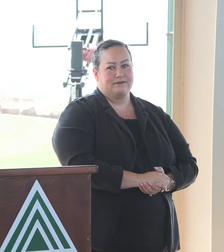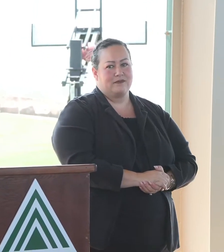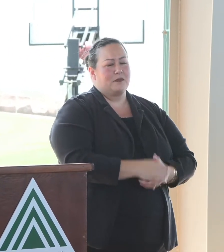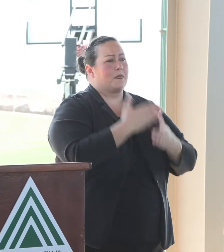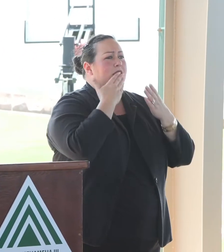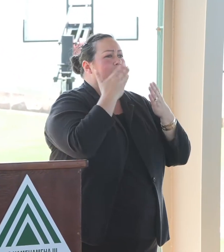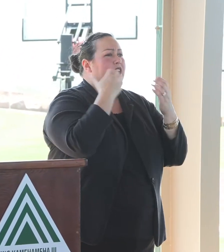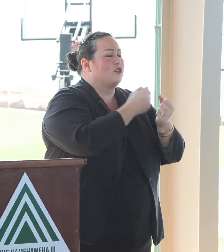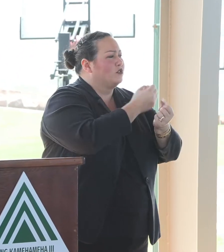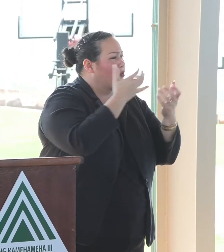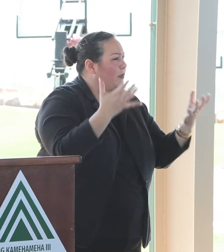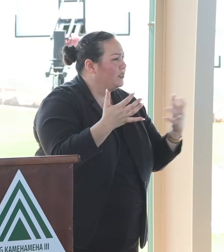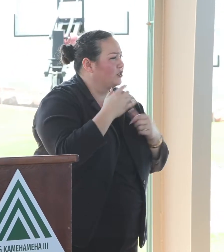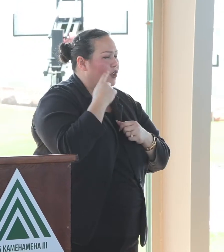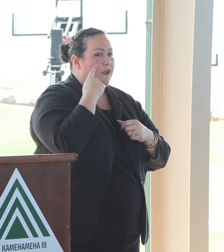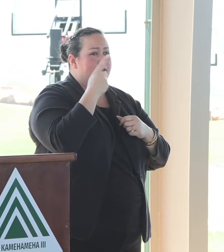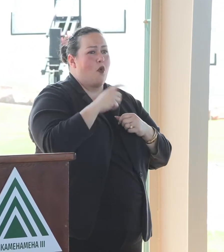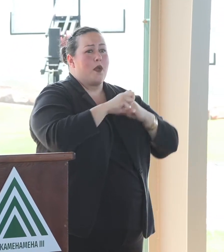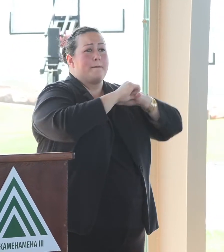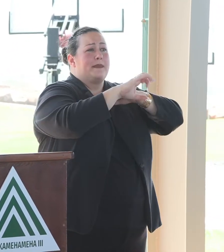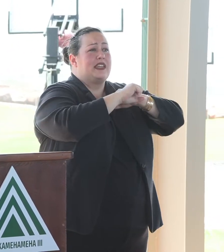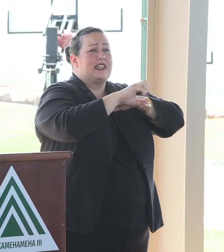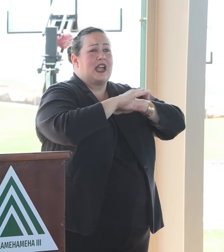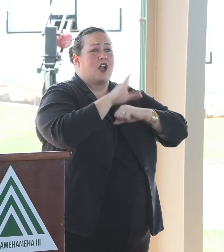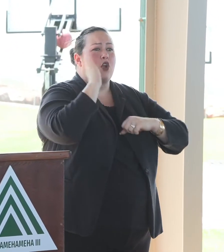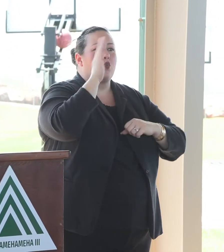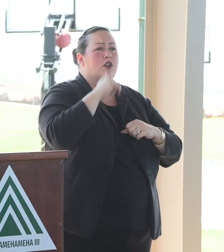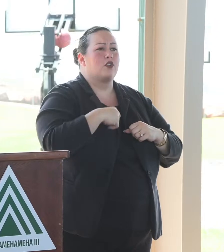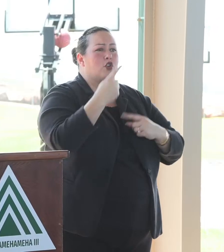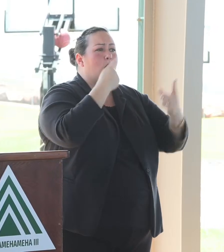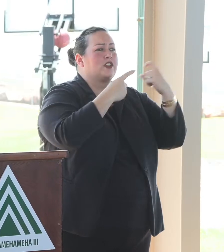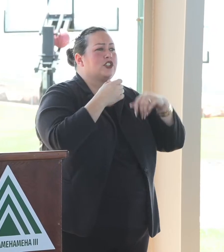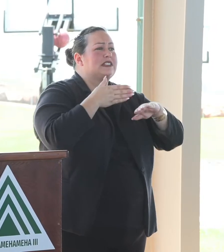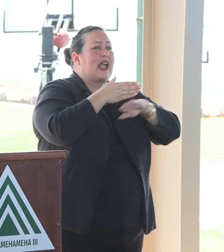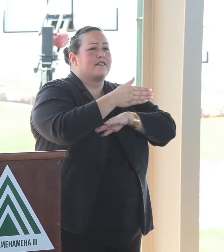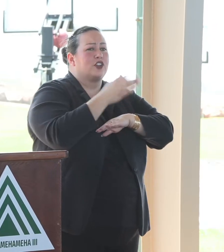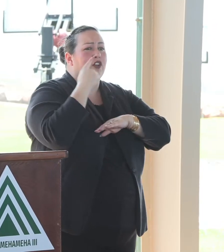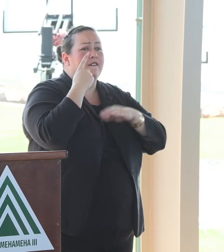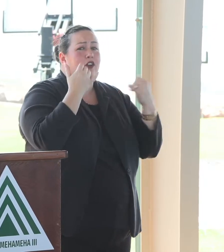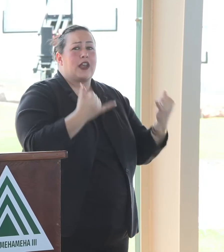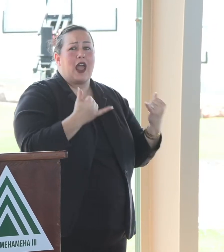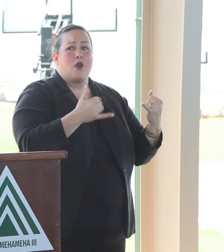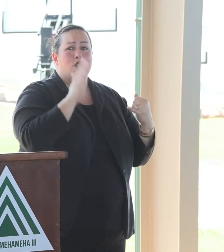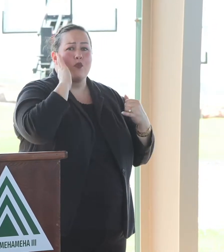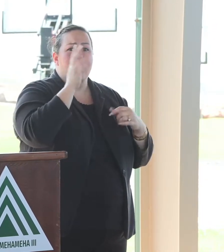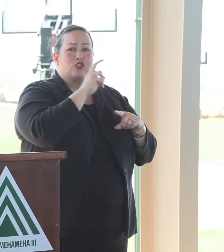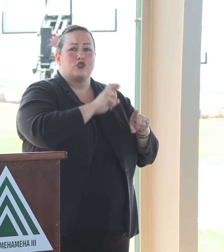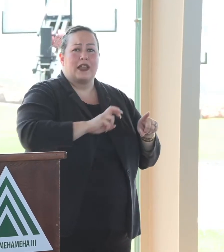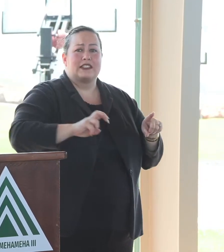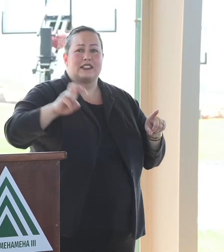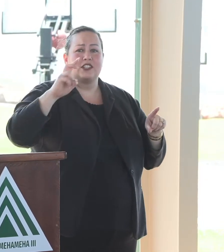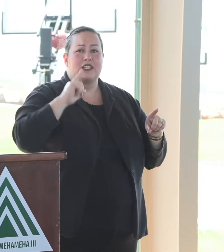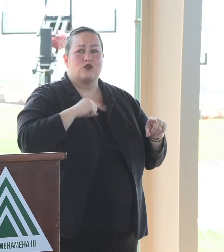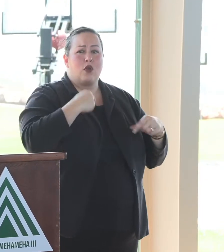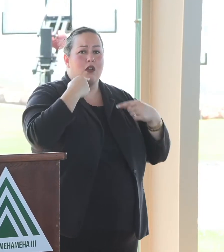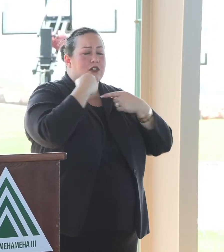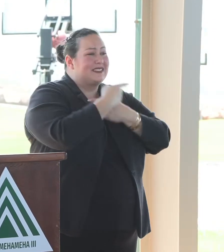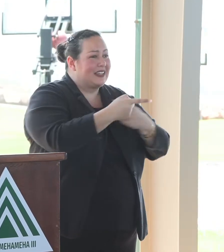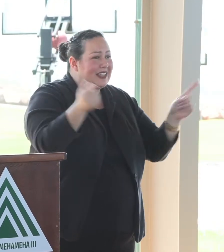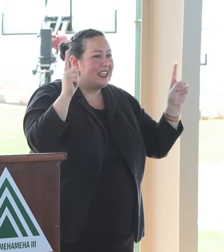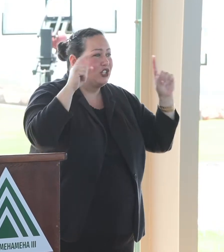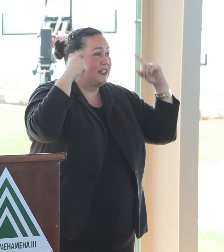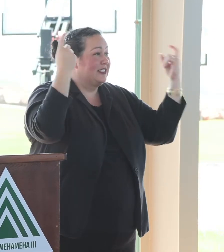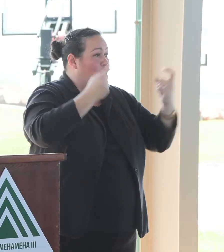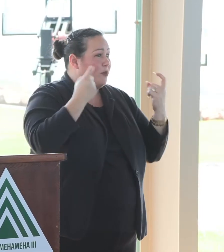Thank you so much. For media, we'll take questions after, but for now, we're gonna transition into our dedication